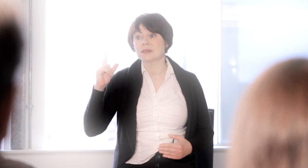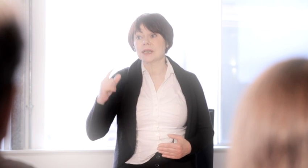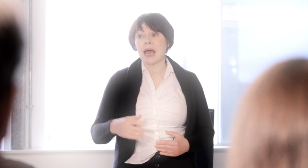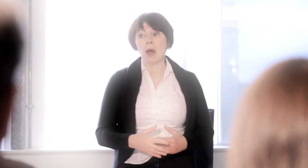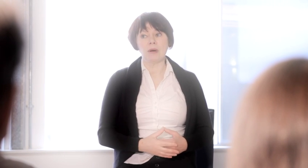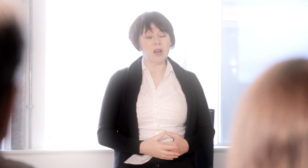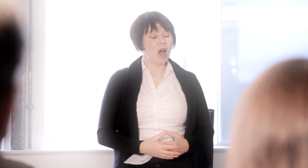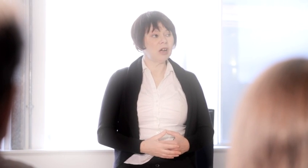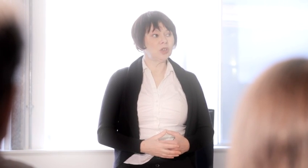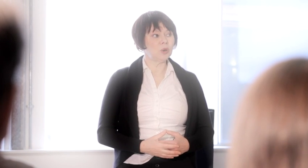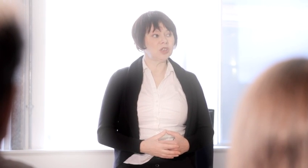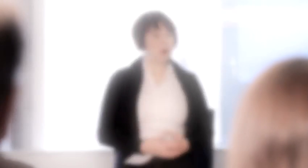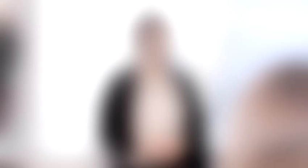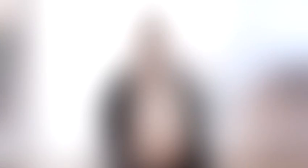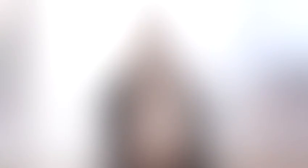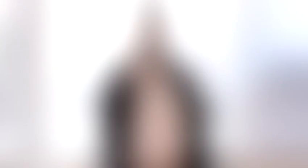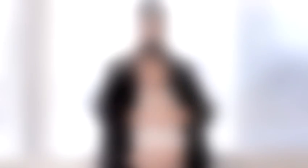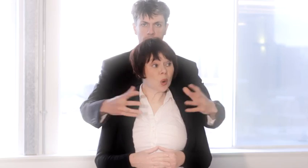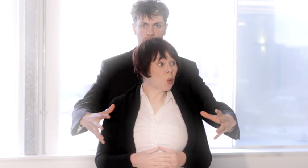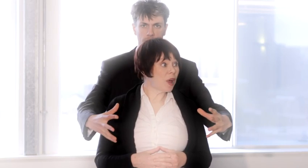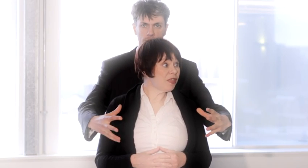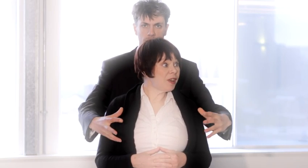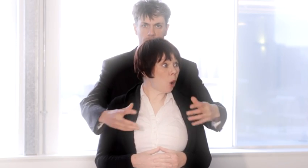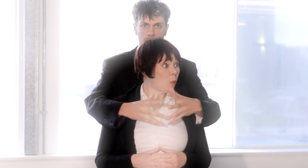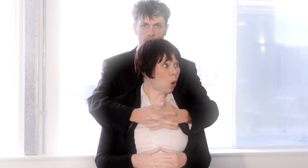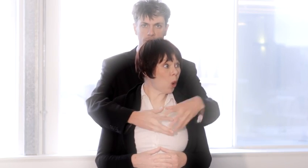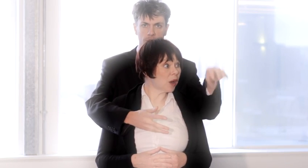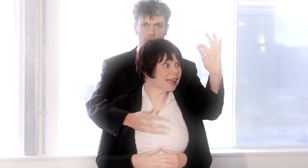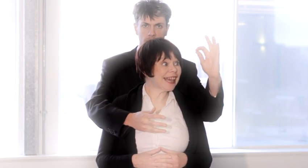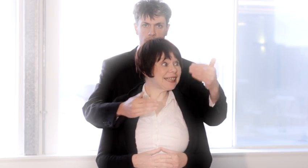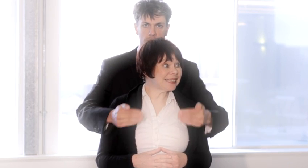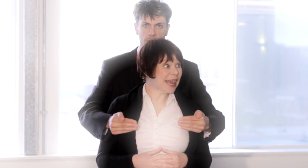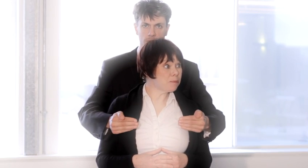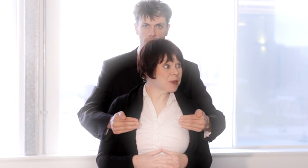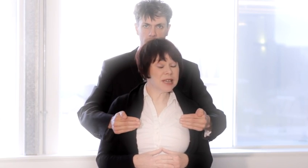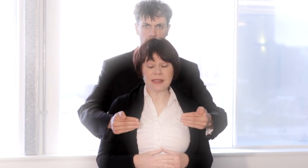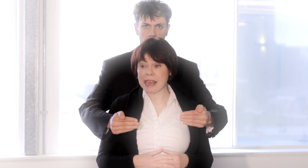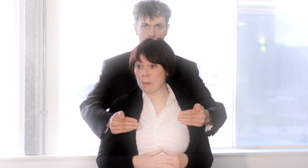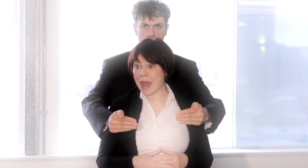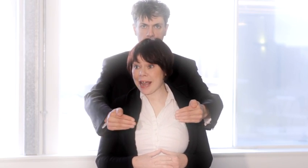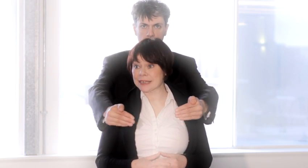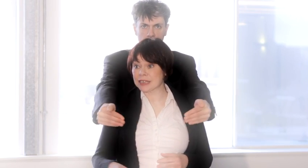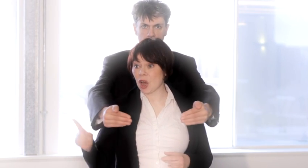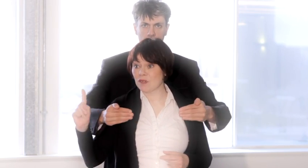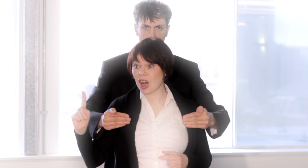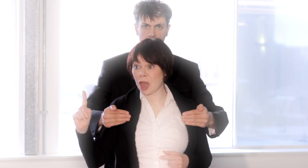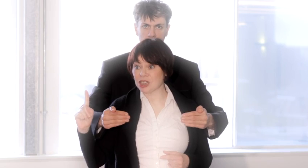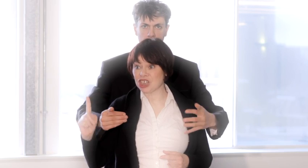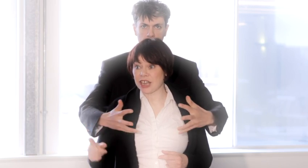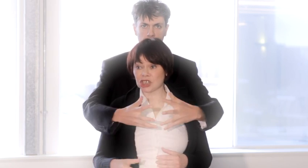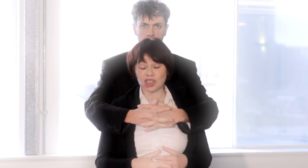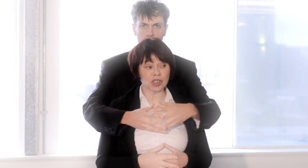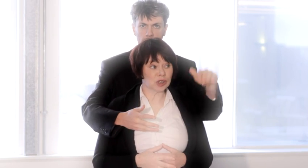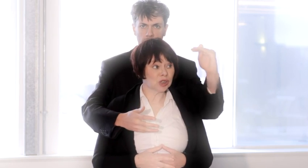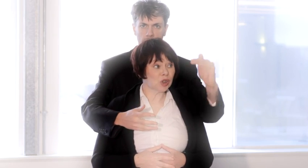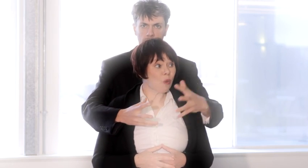nation, however large or small, wealthy or poor, can escape the impact of climate